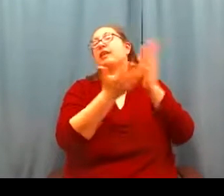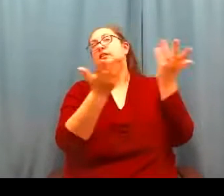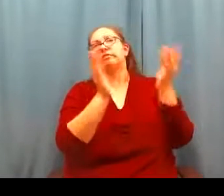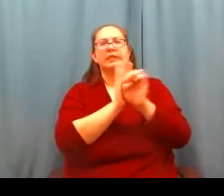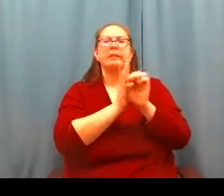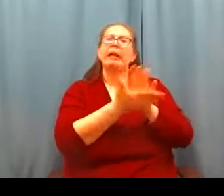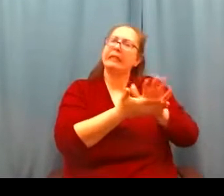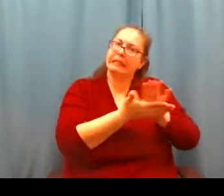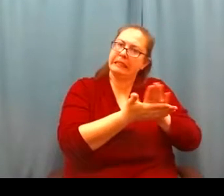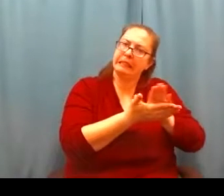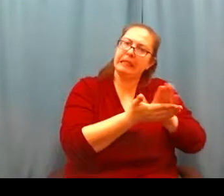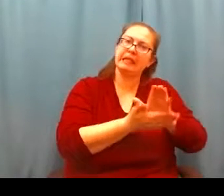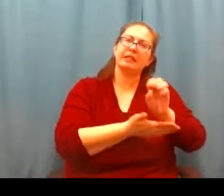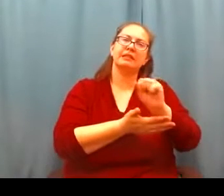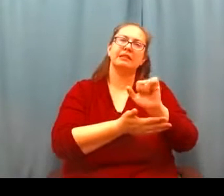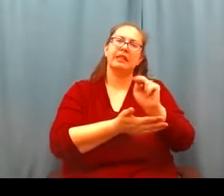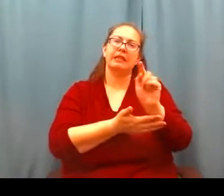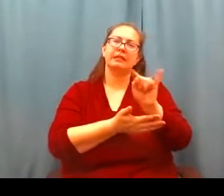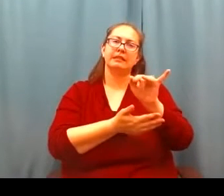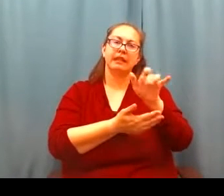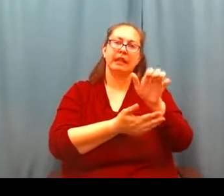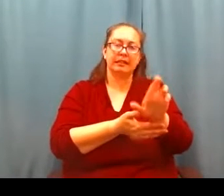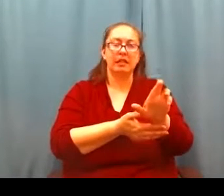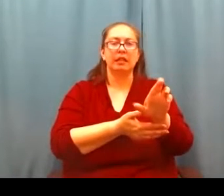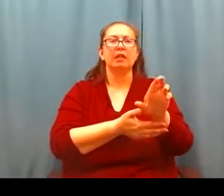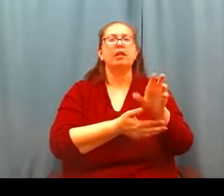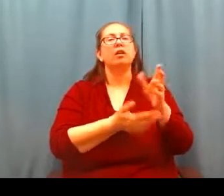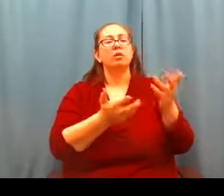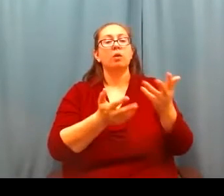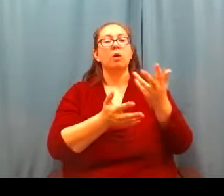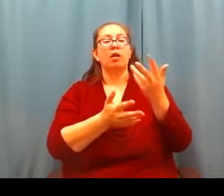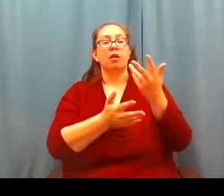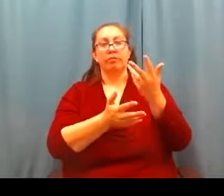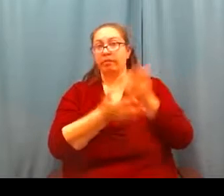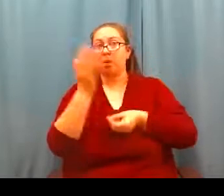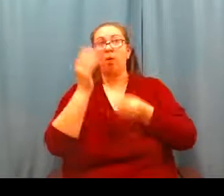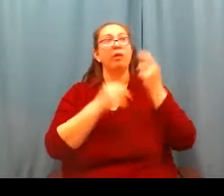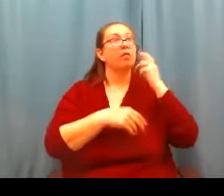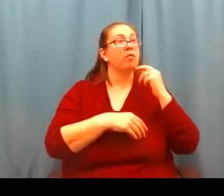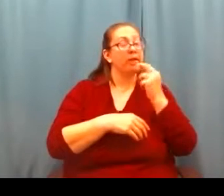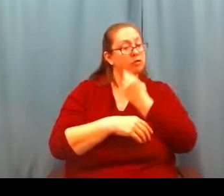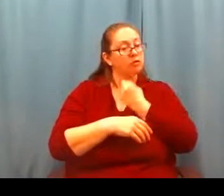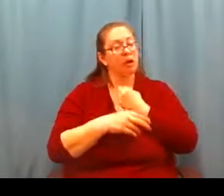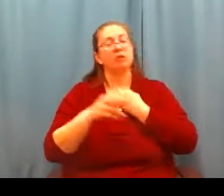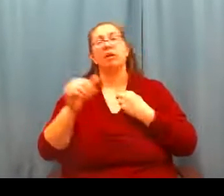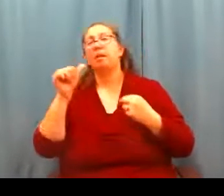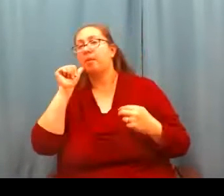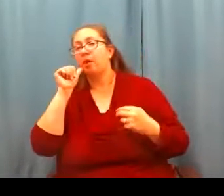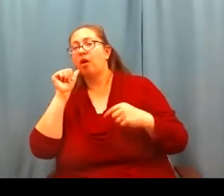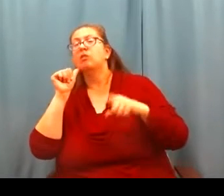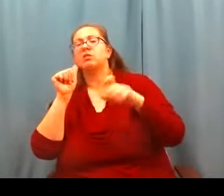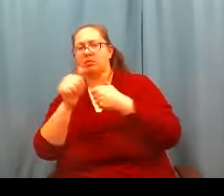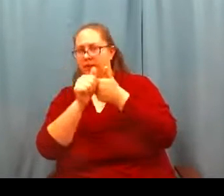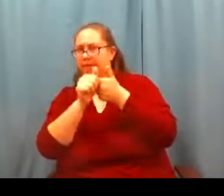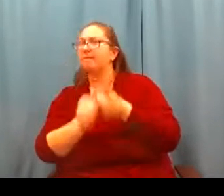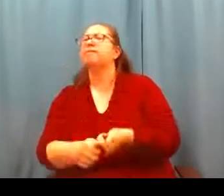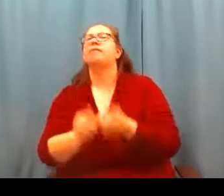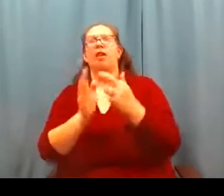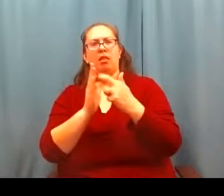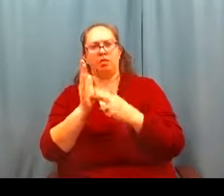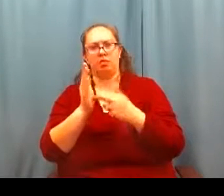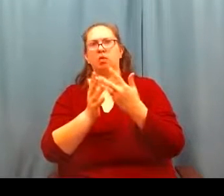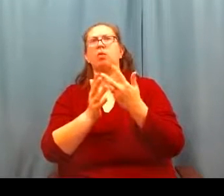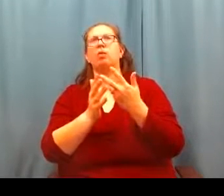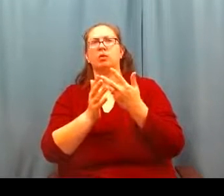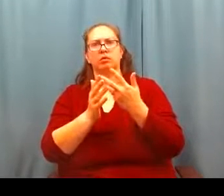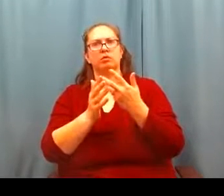any restaurant and or bar has to follow all of those guidelines and those procedures as they